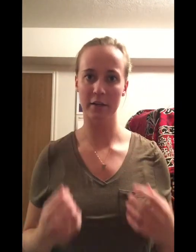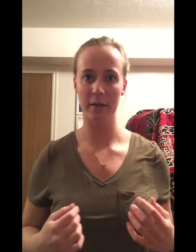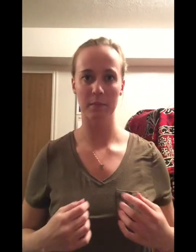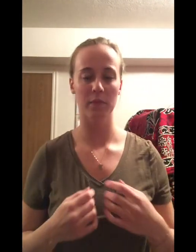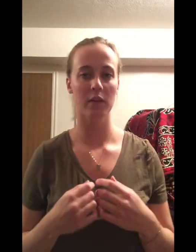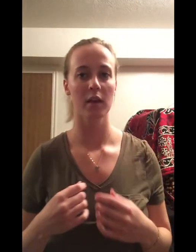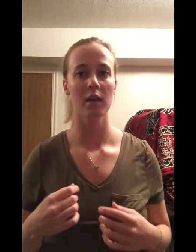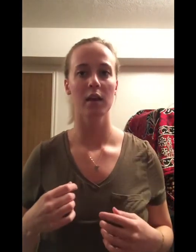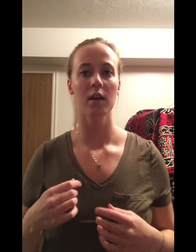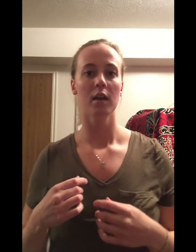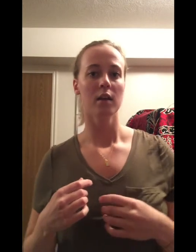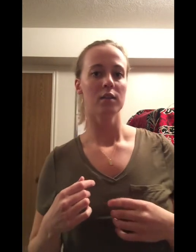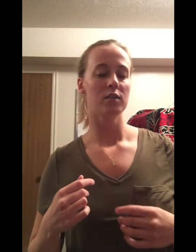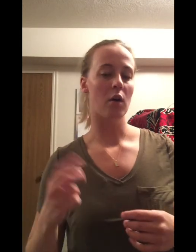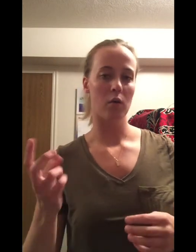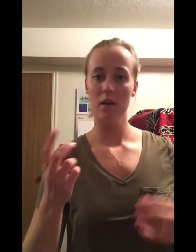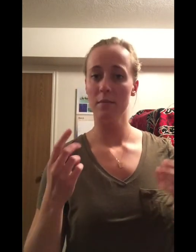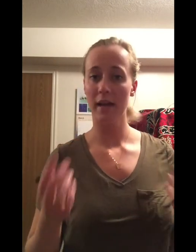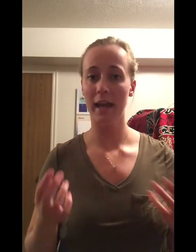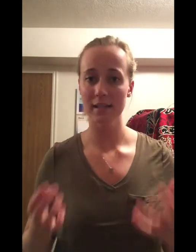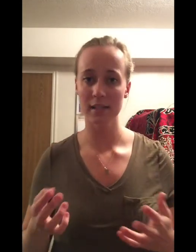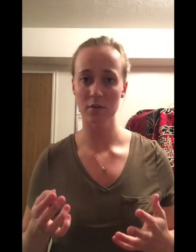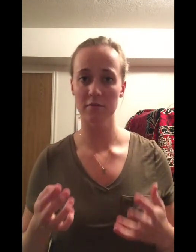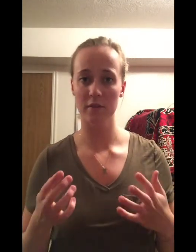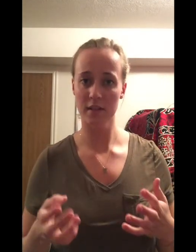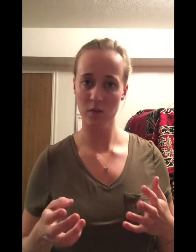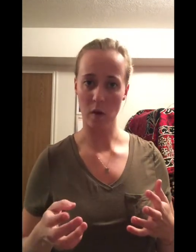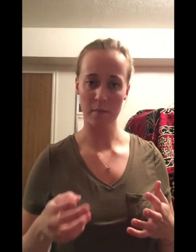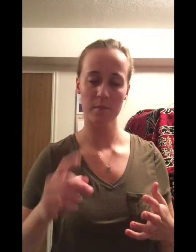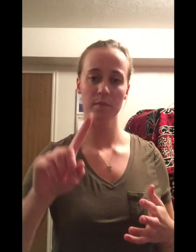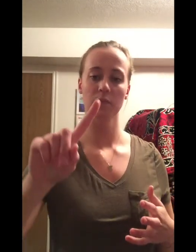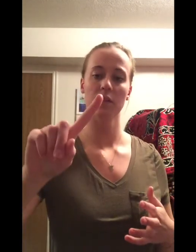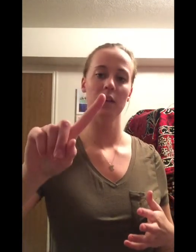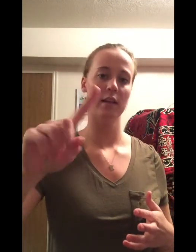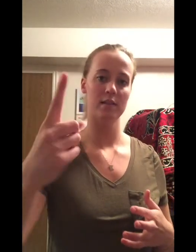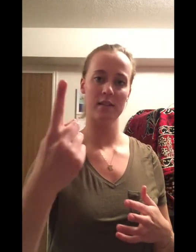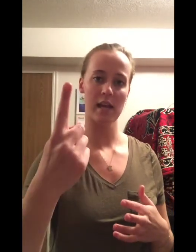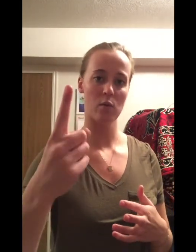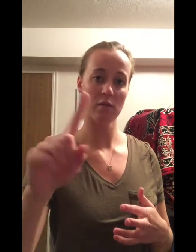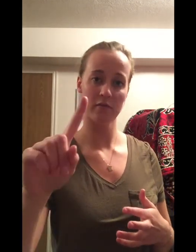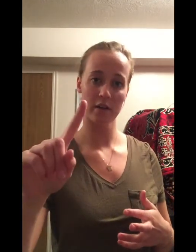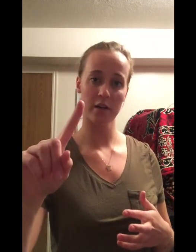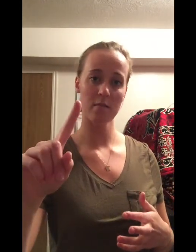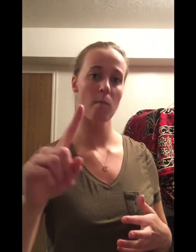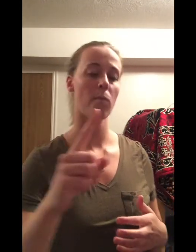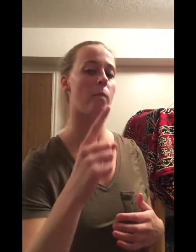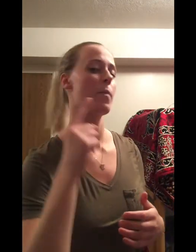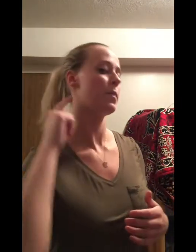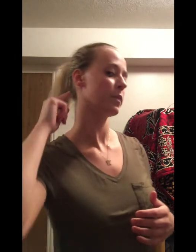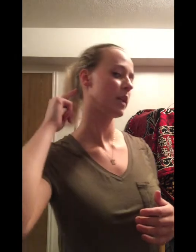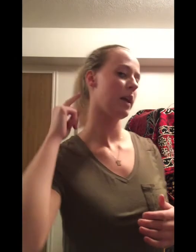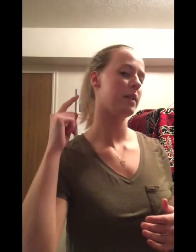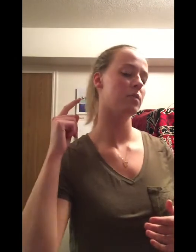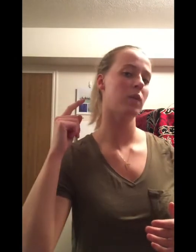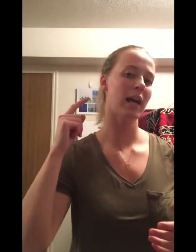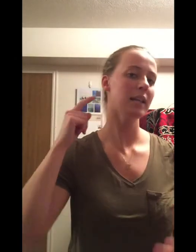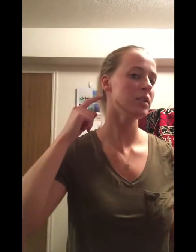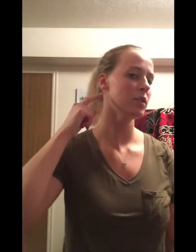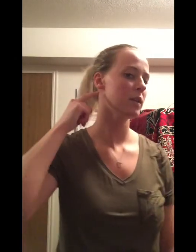area. So my hand signal for this one is to take one finger and what I like to do